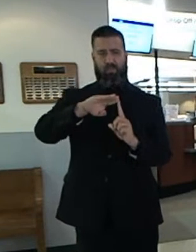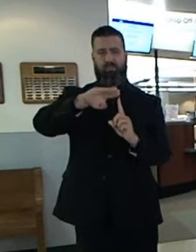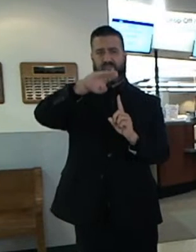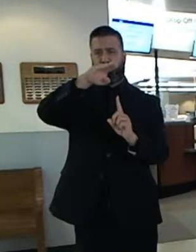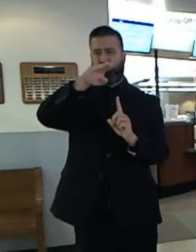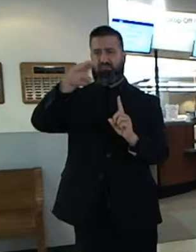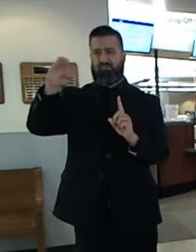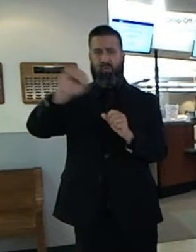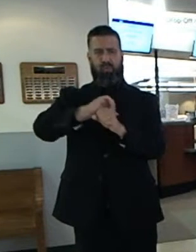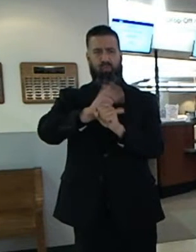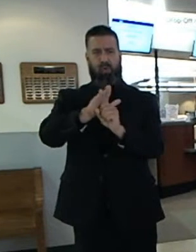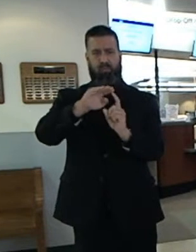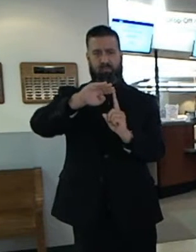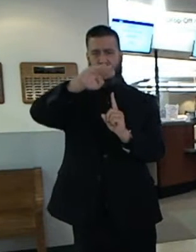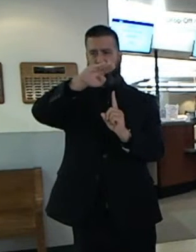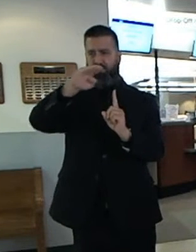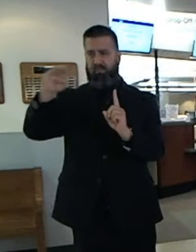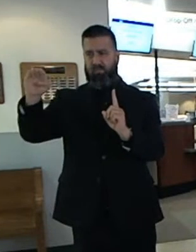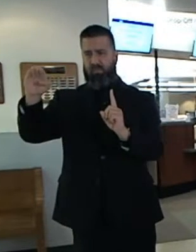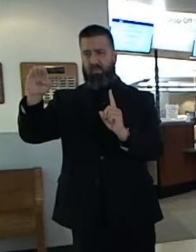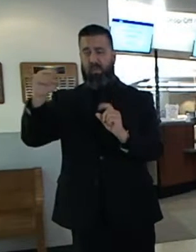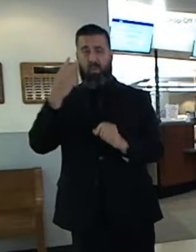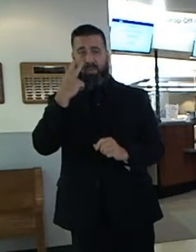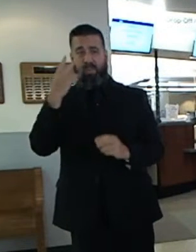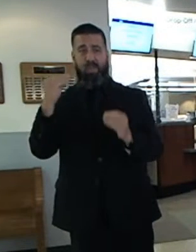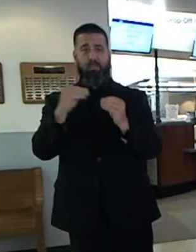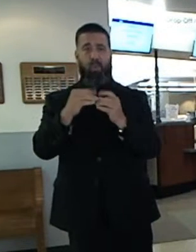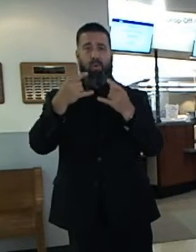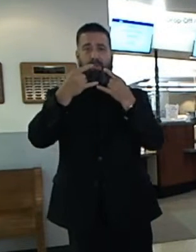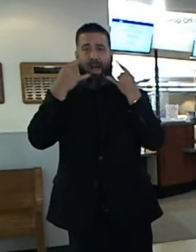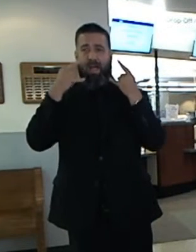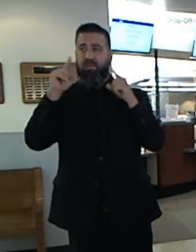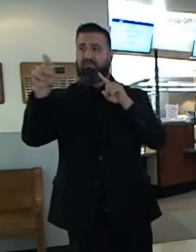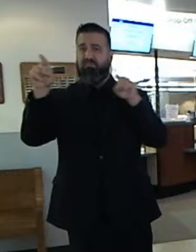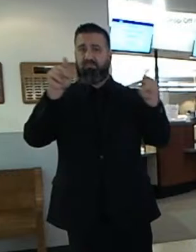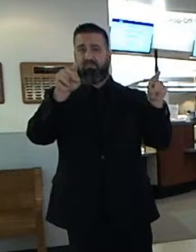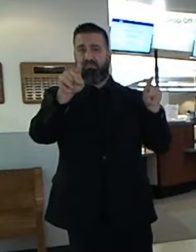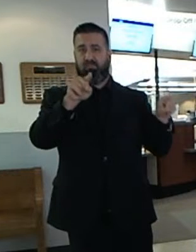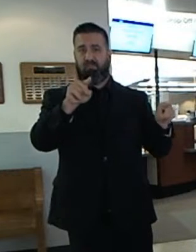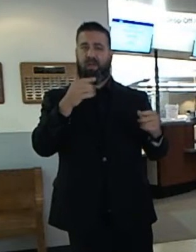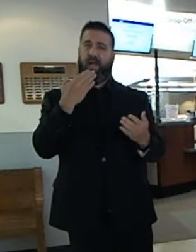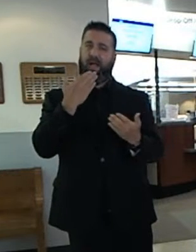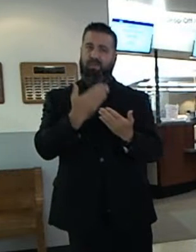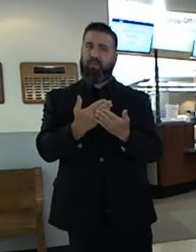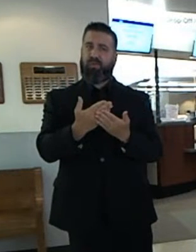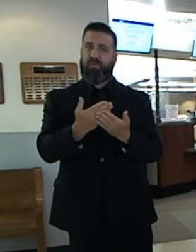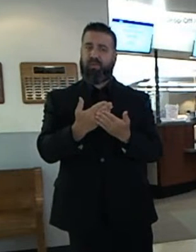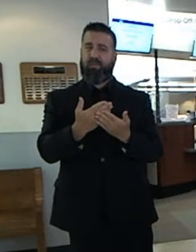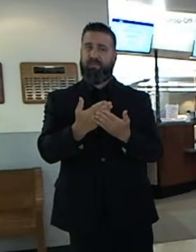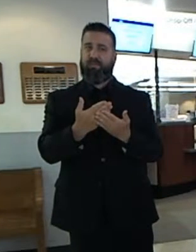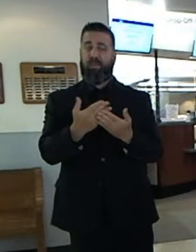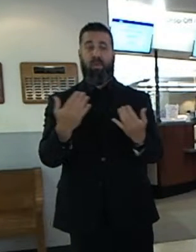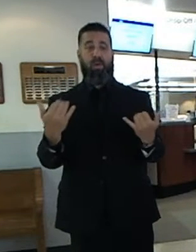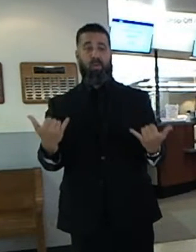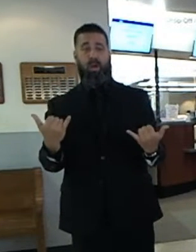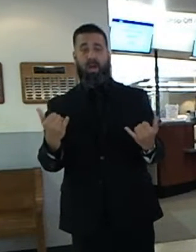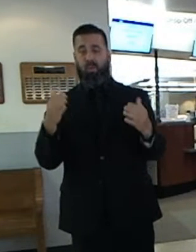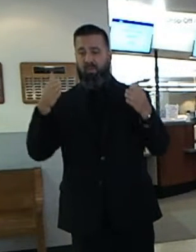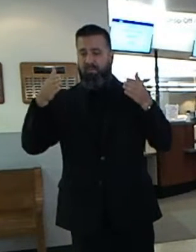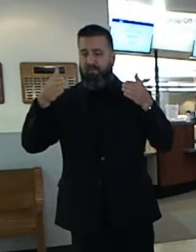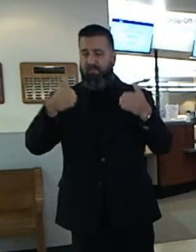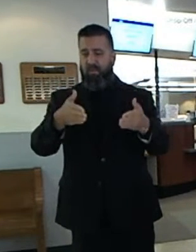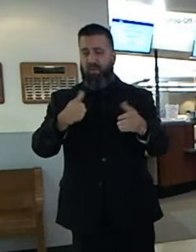and declining slightly. We're seeing much more widespread mask usage in our community, and that's a good sign. And right now we're focused